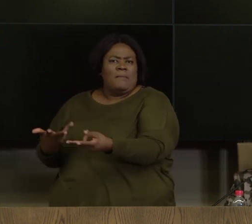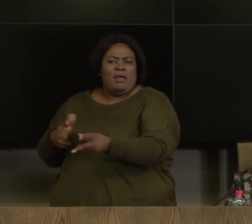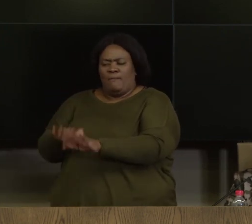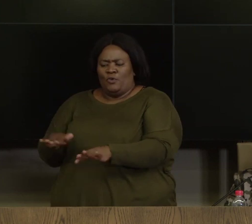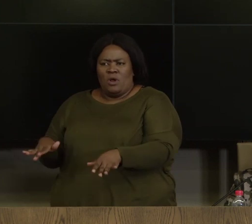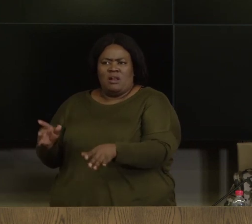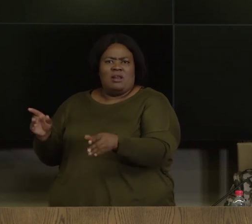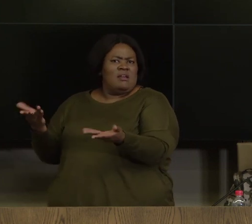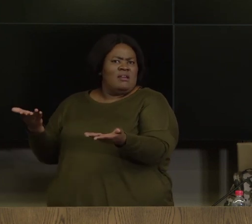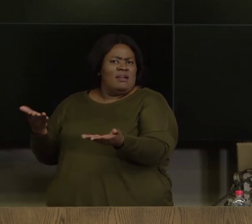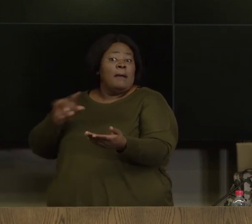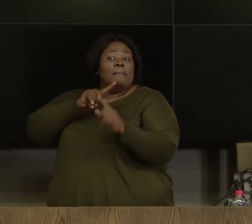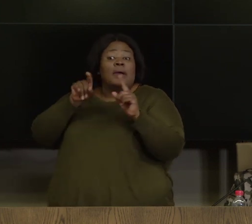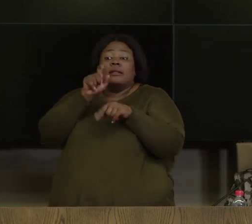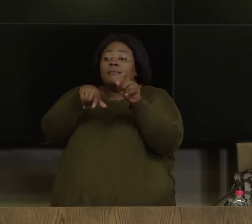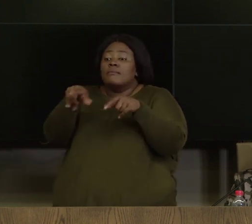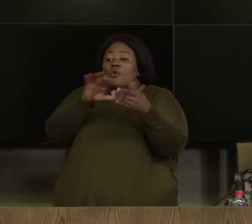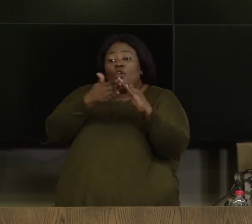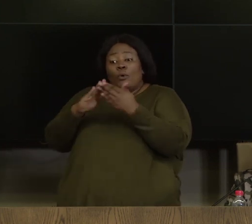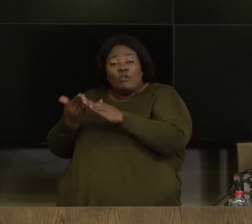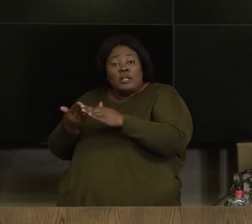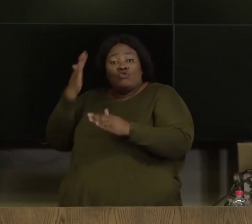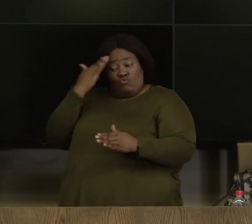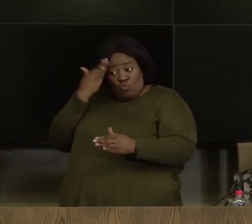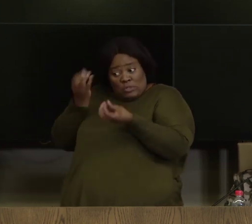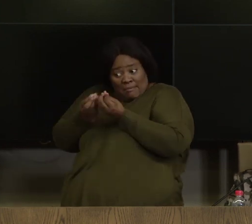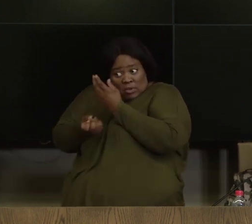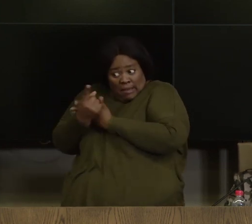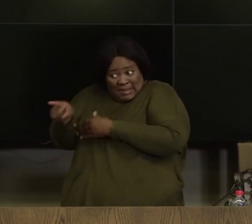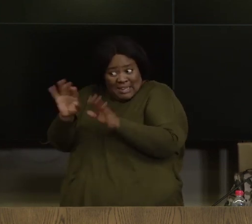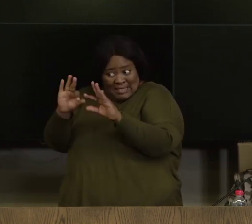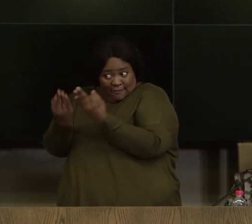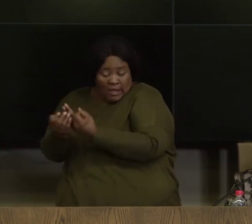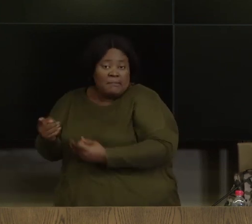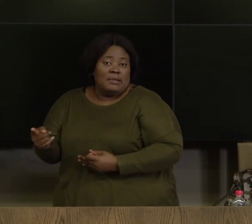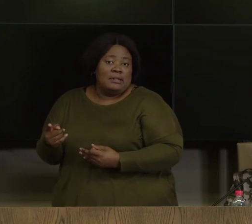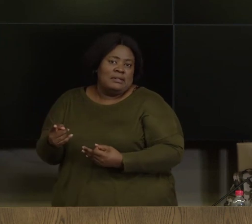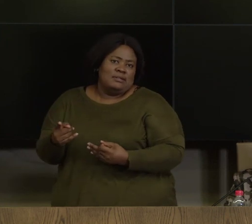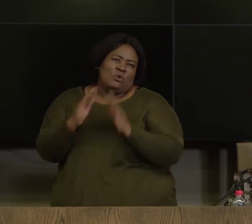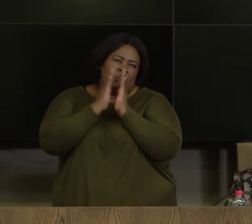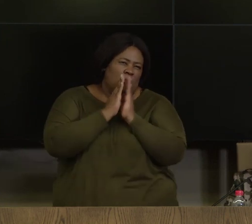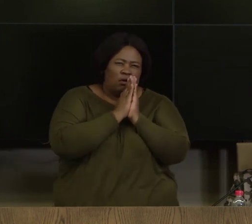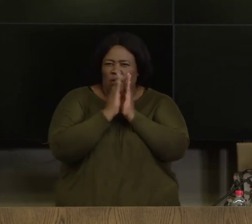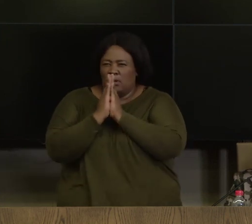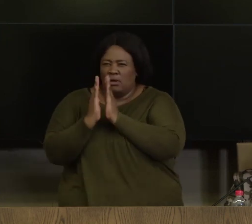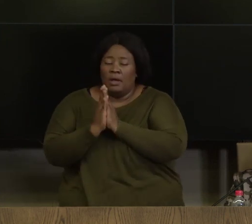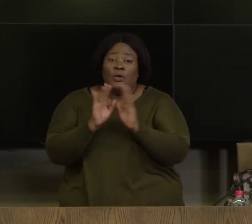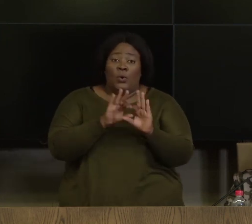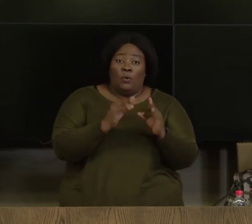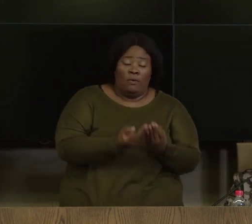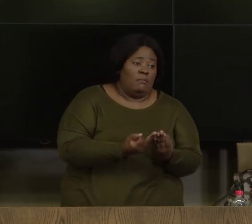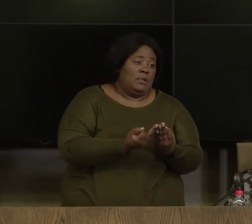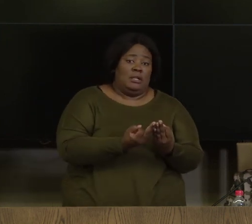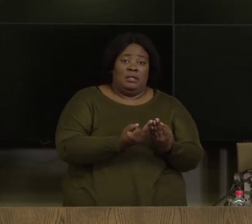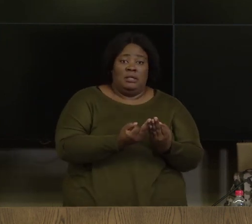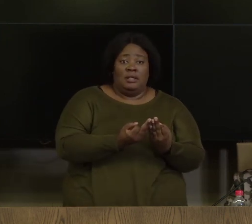abantwana, and yet people in the communities knew exactly that something was going on around there. Isicelo sethu leso si Department of